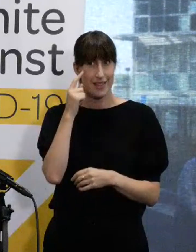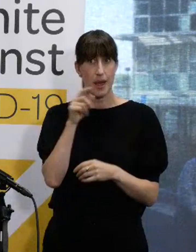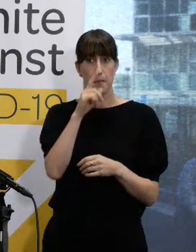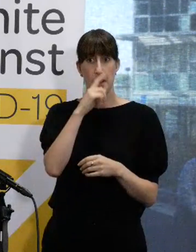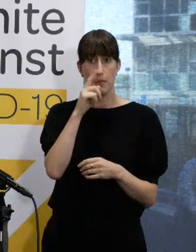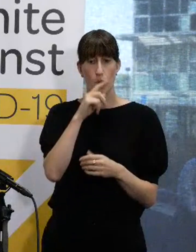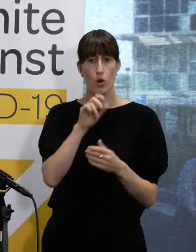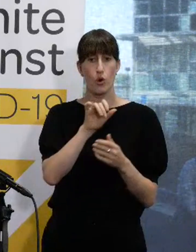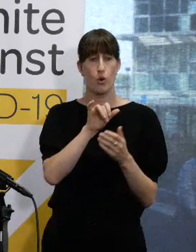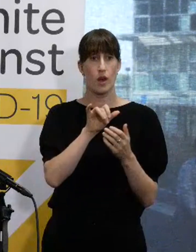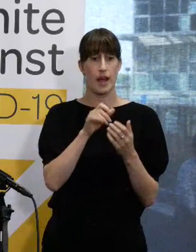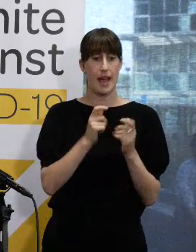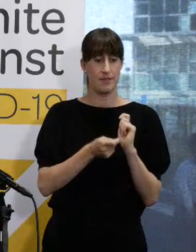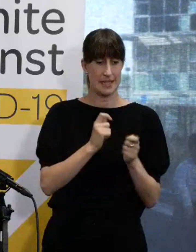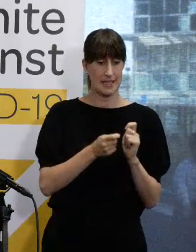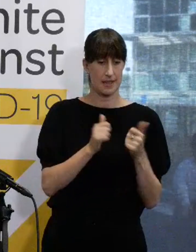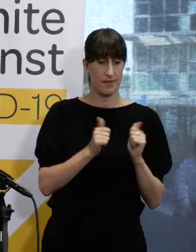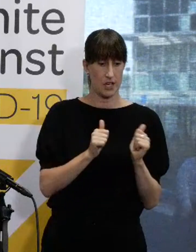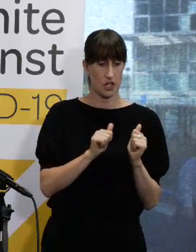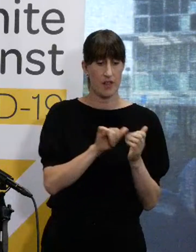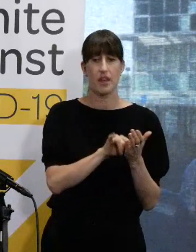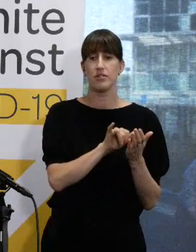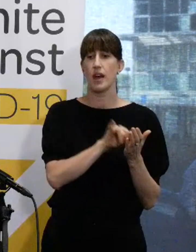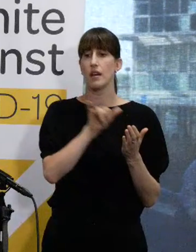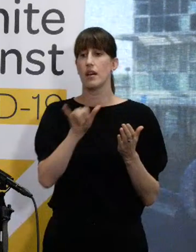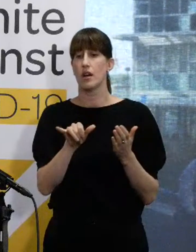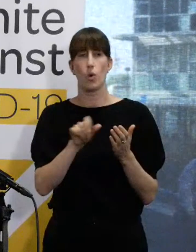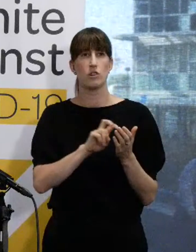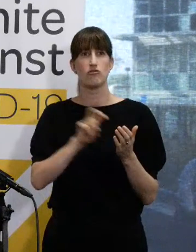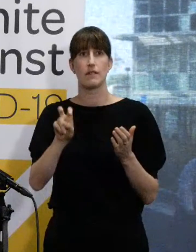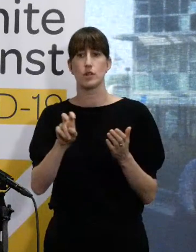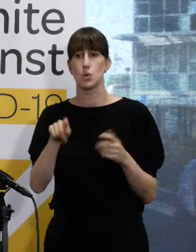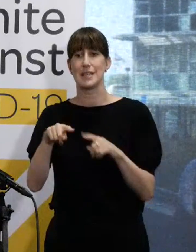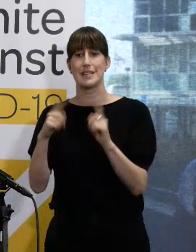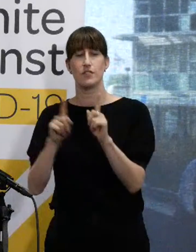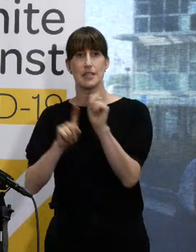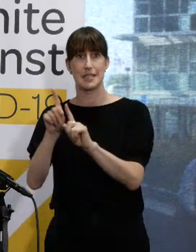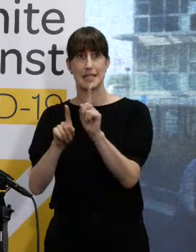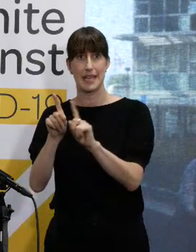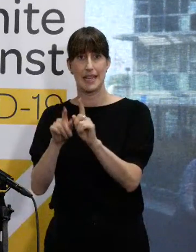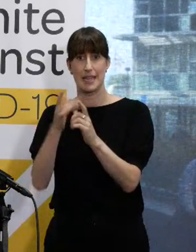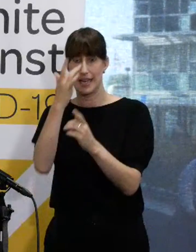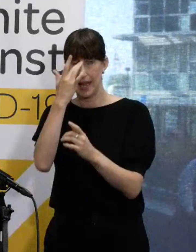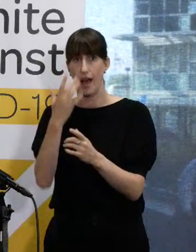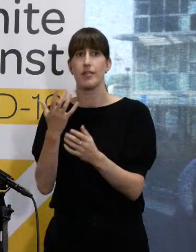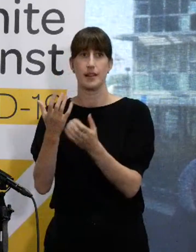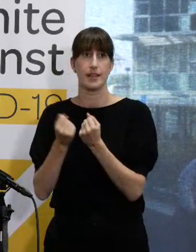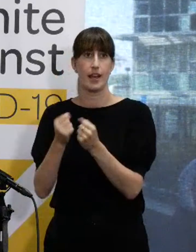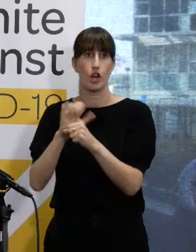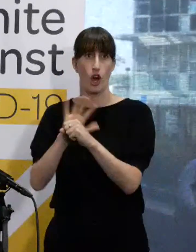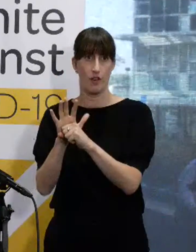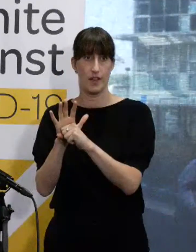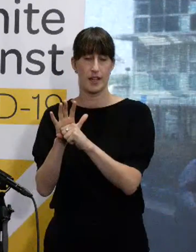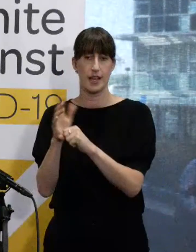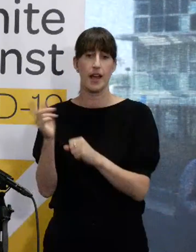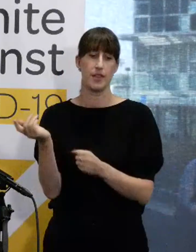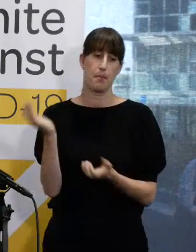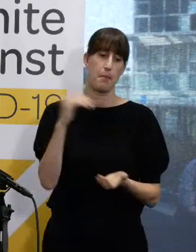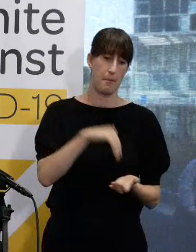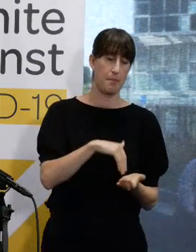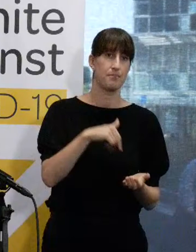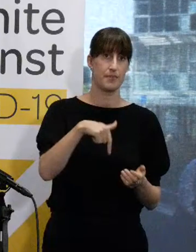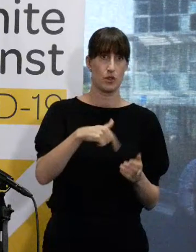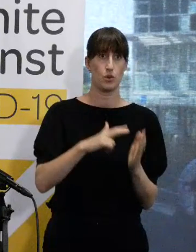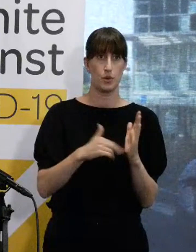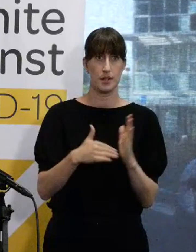explanation for the substantial increase in the number of travellers here testing positive on arrival. And in today's number, 17 of the